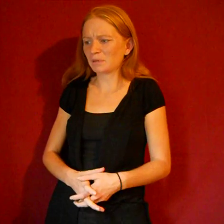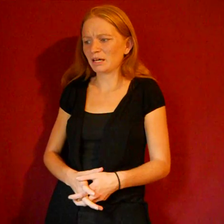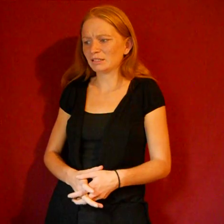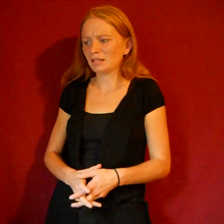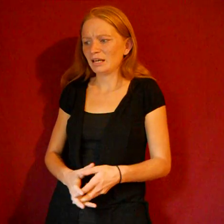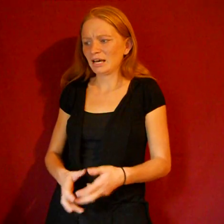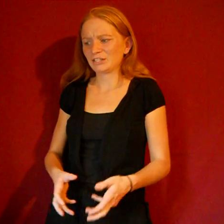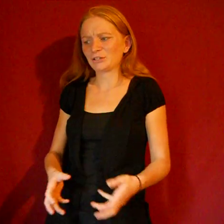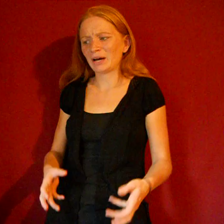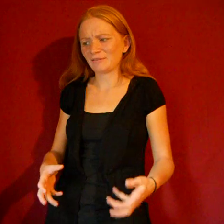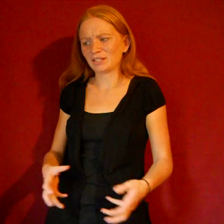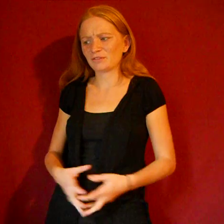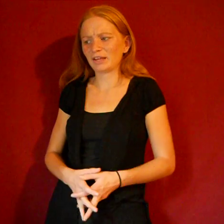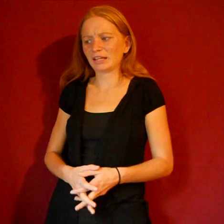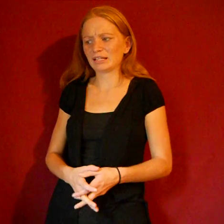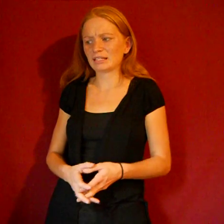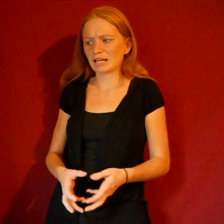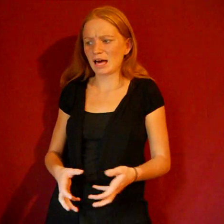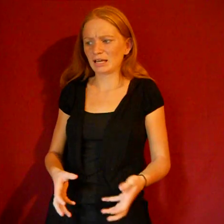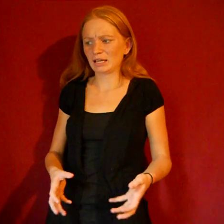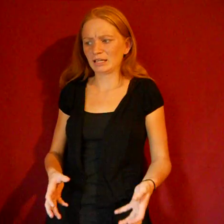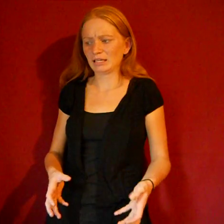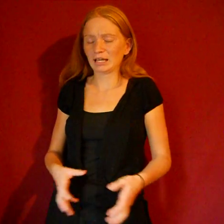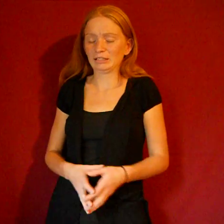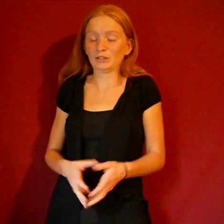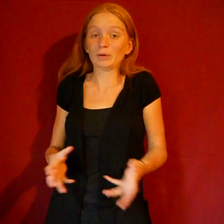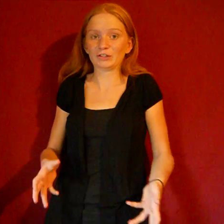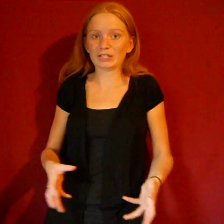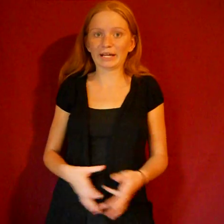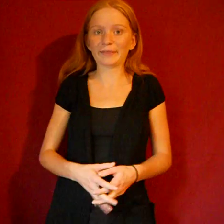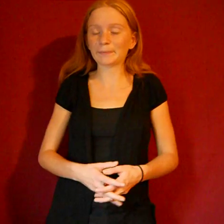but I still have these feelings that I don't understand them.